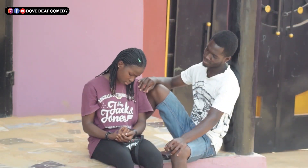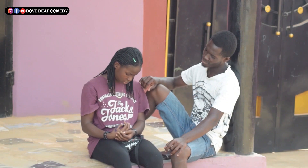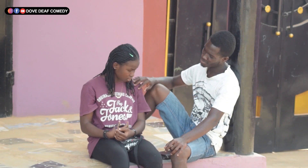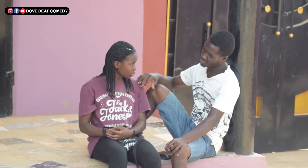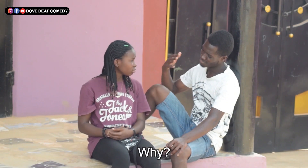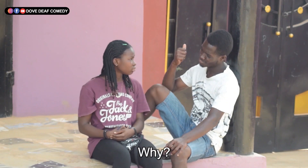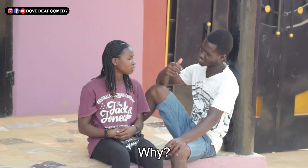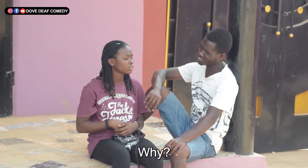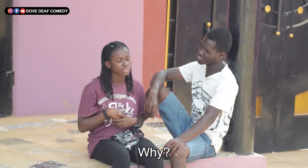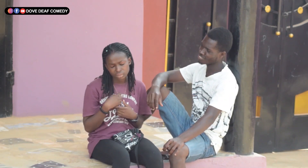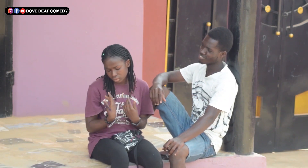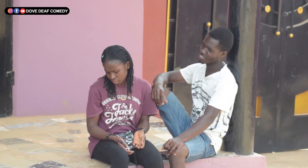Why?